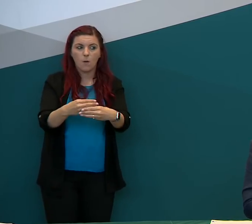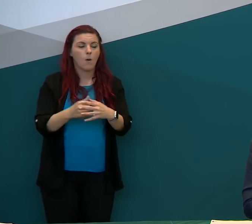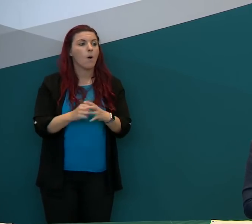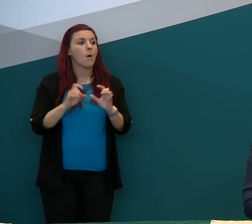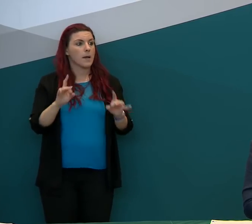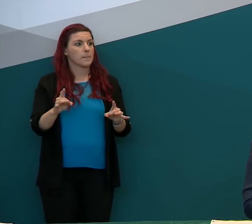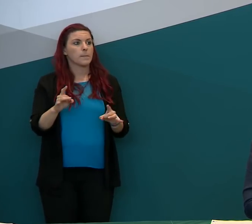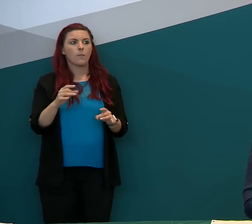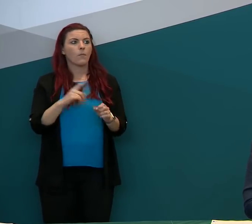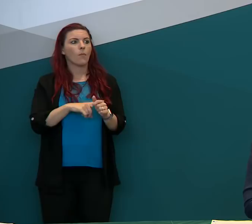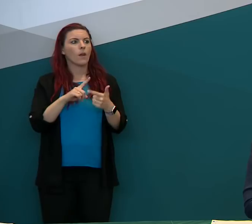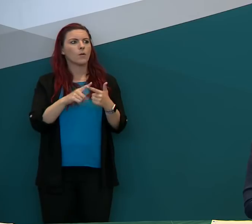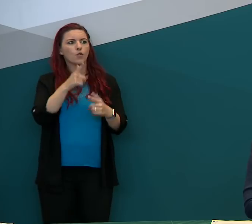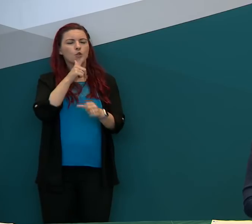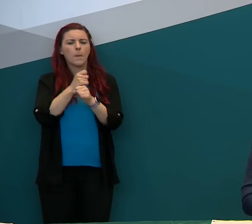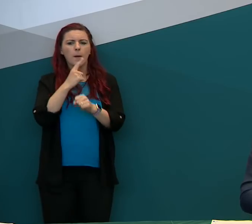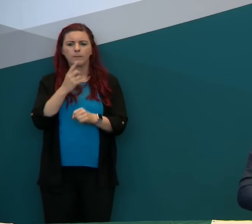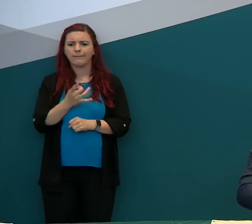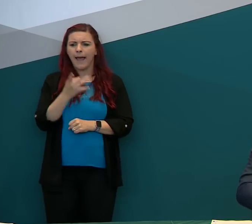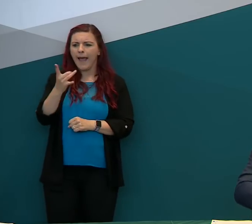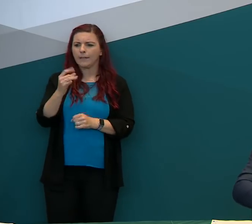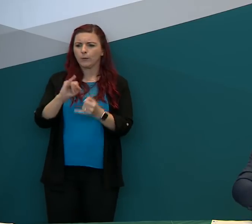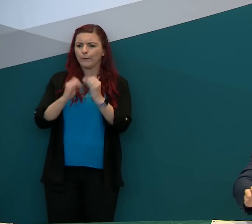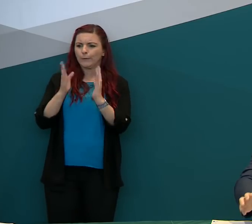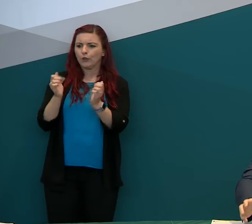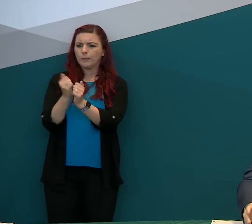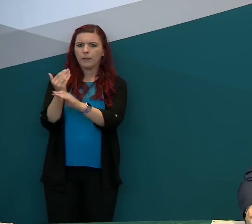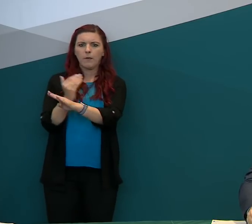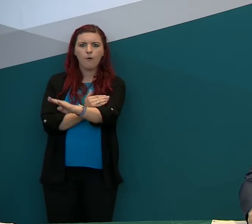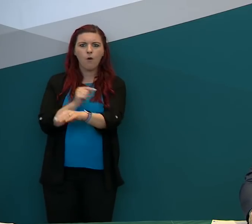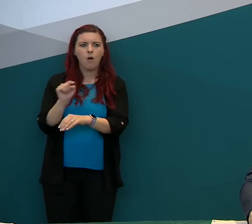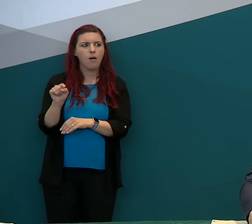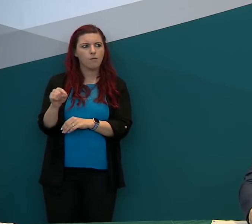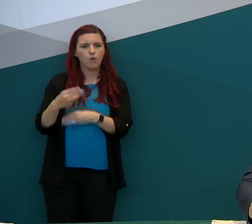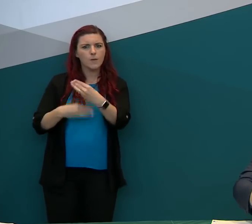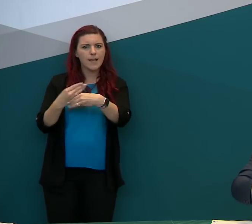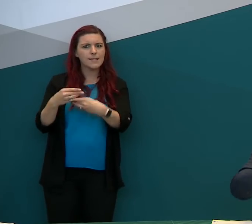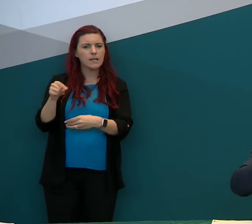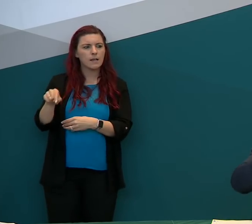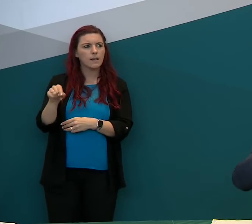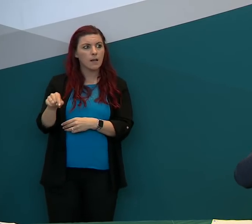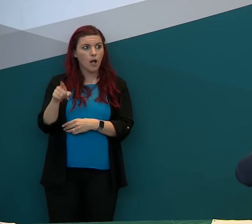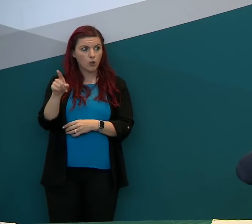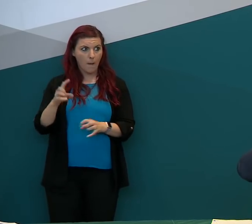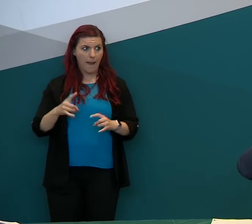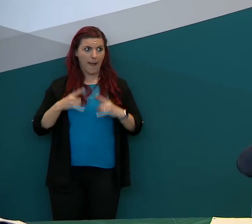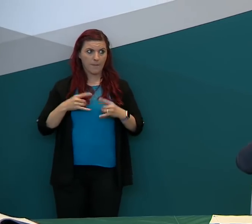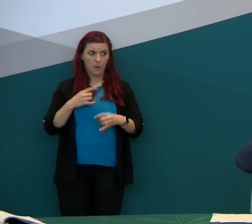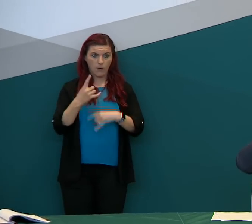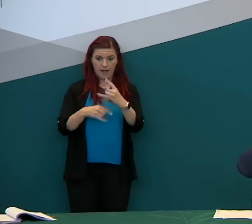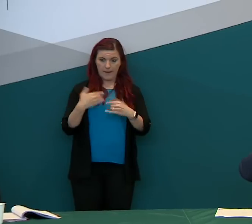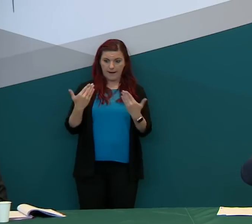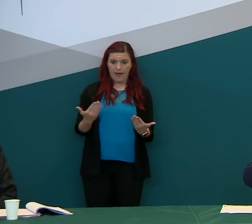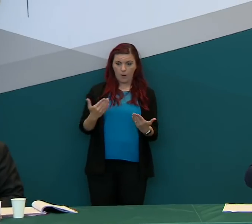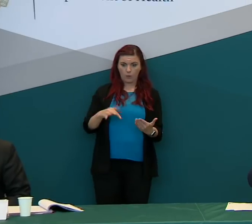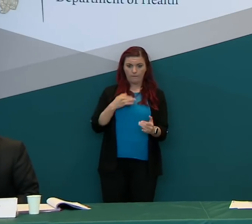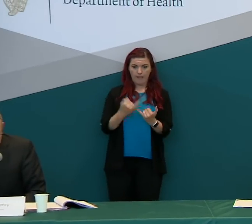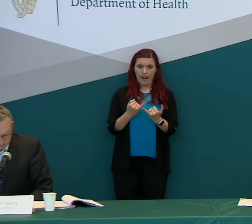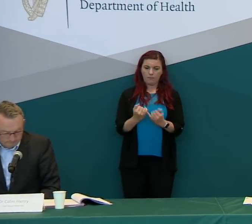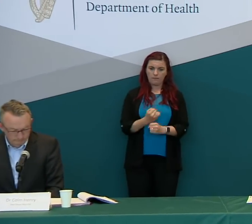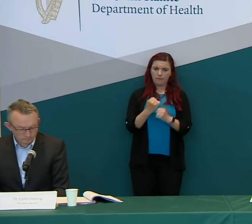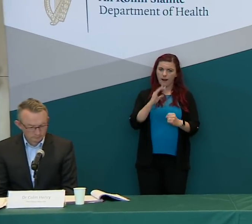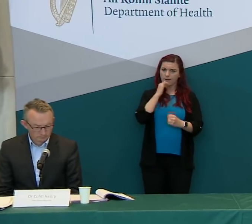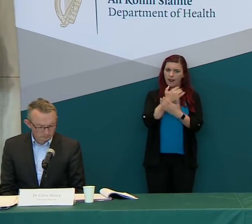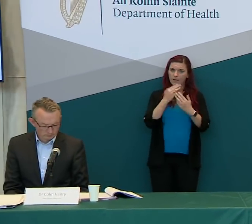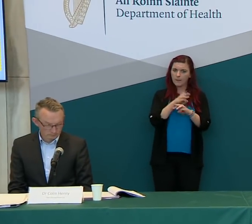you. Can I ask about contact tracing? Are you happy with where we are at contact tracing, that we can stand over it? A lot of people have contacted